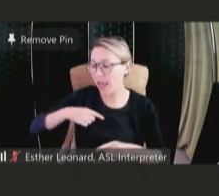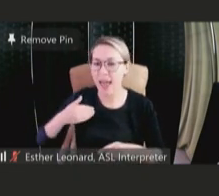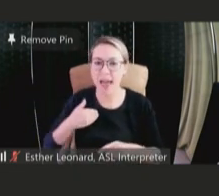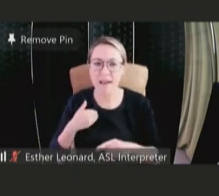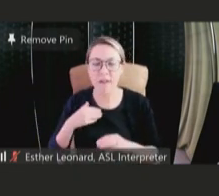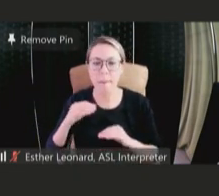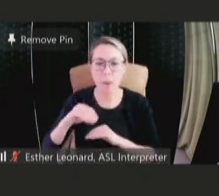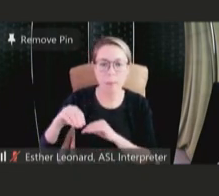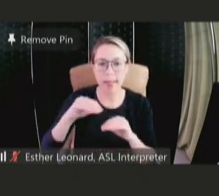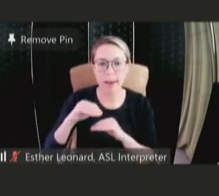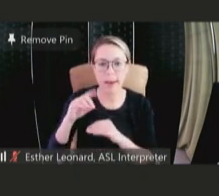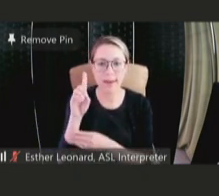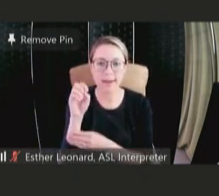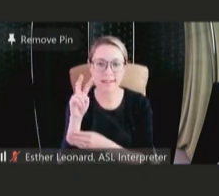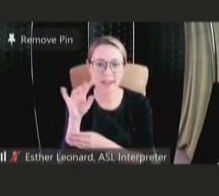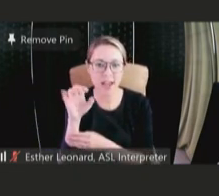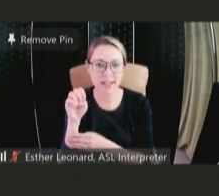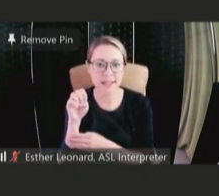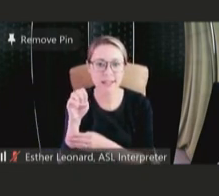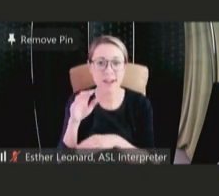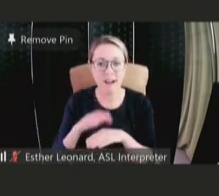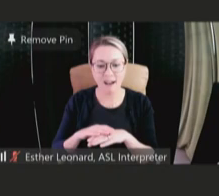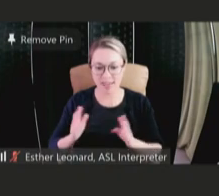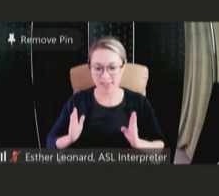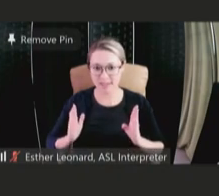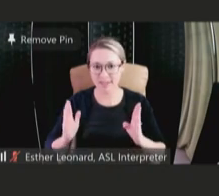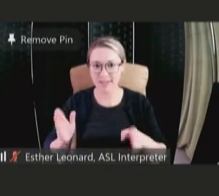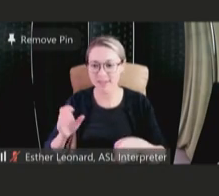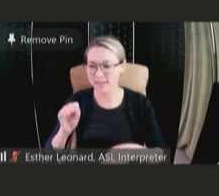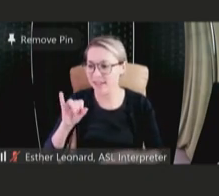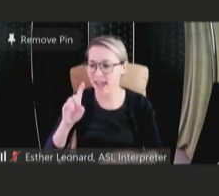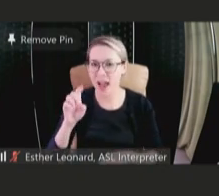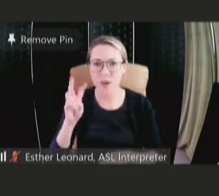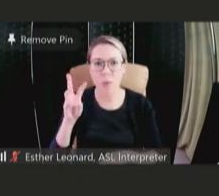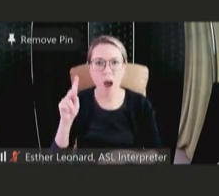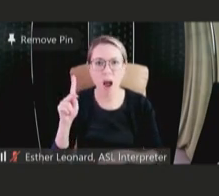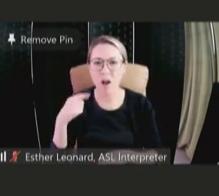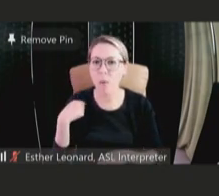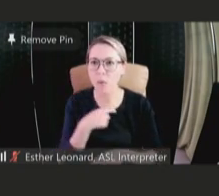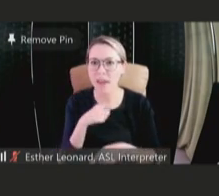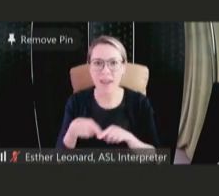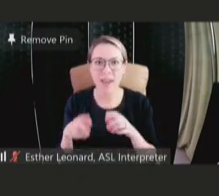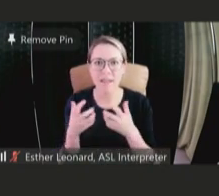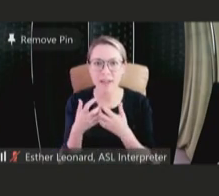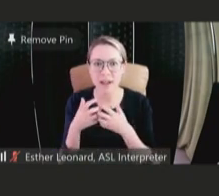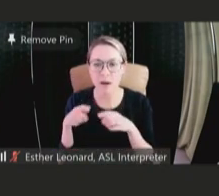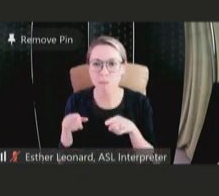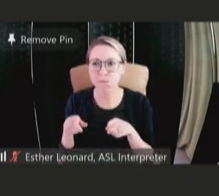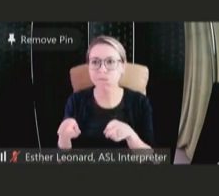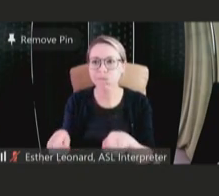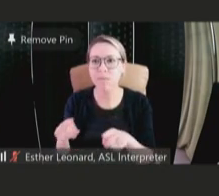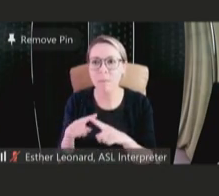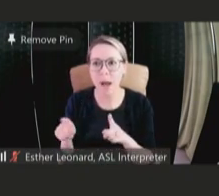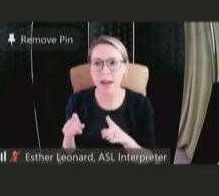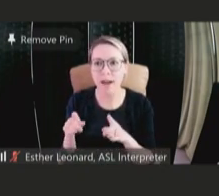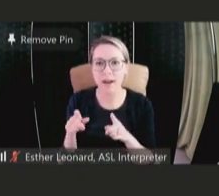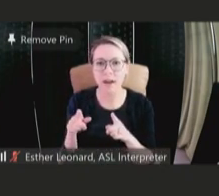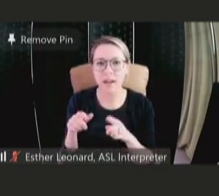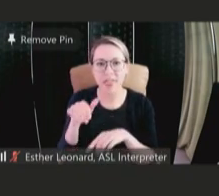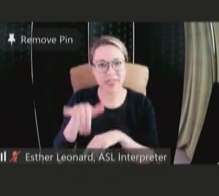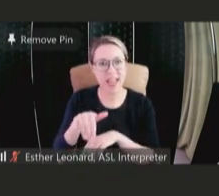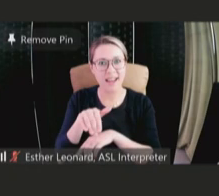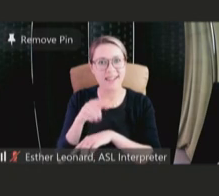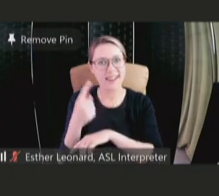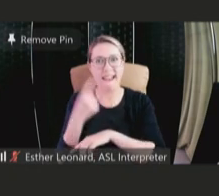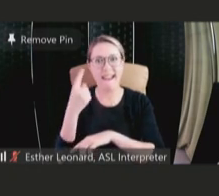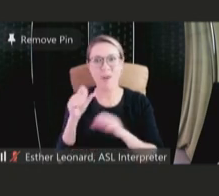enough for all of us to hang out together. This is so awesome to be in the street together. You know, and we heard about some broken sidewalks and